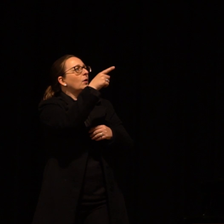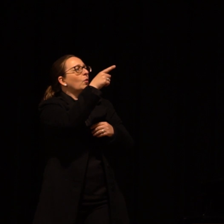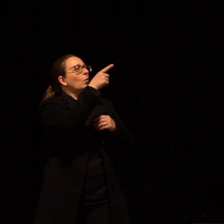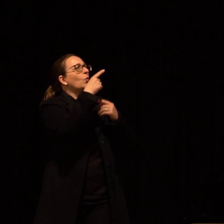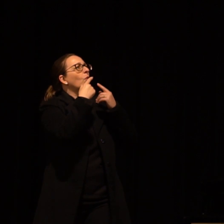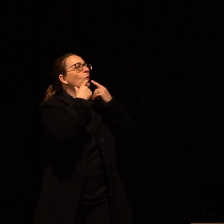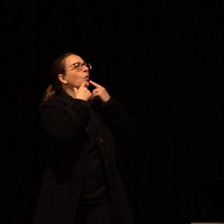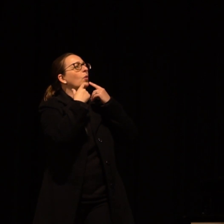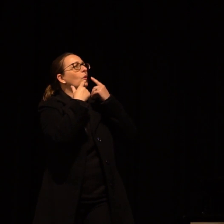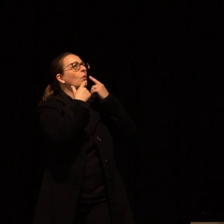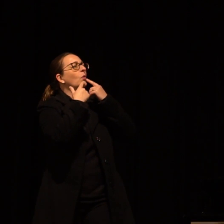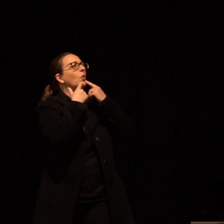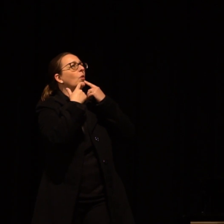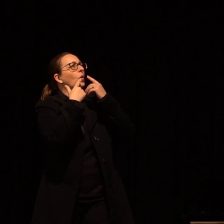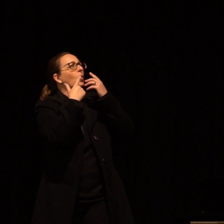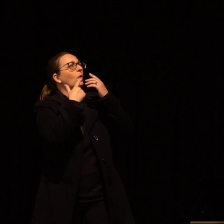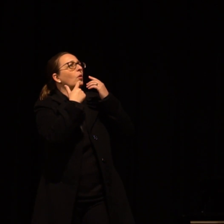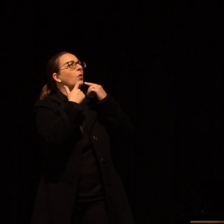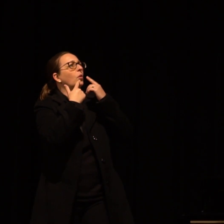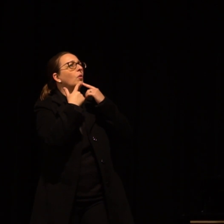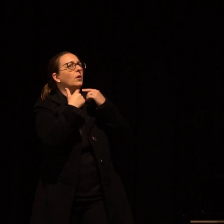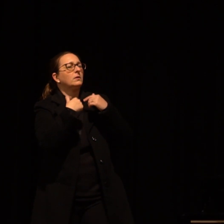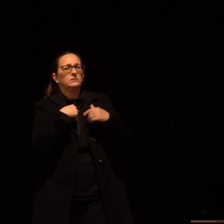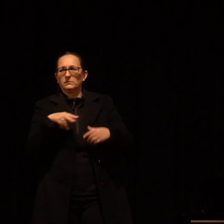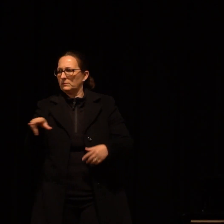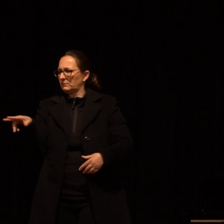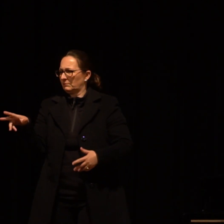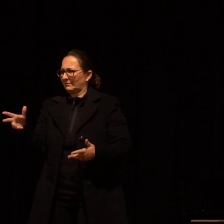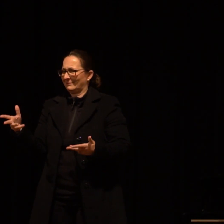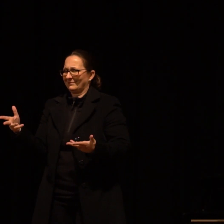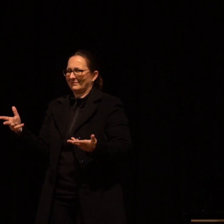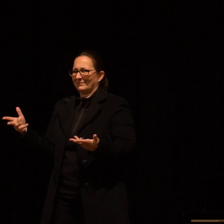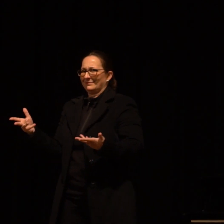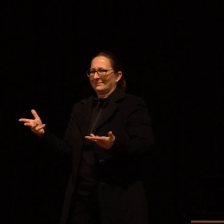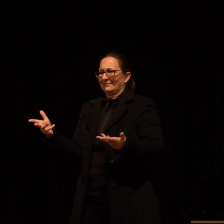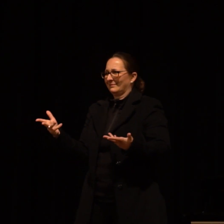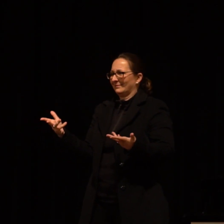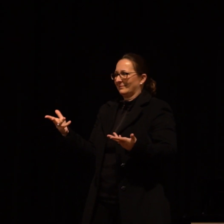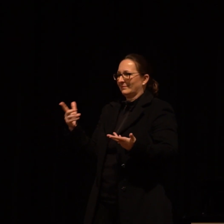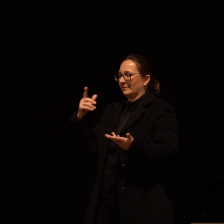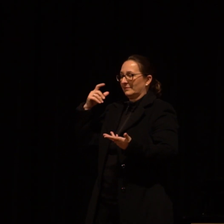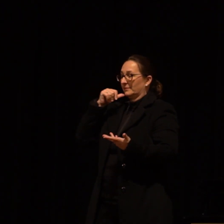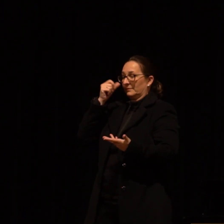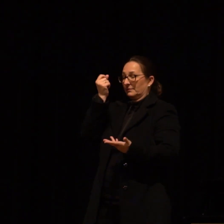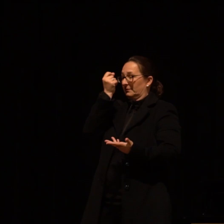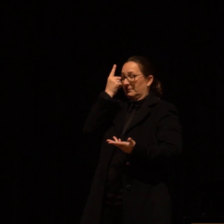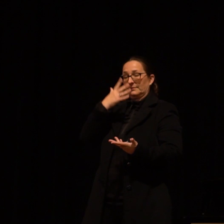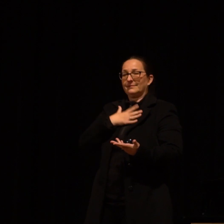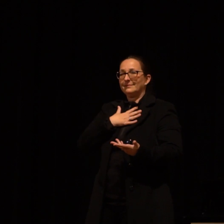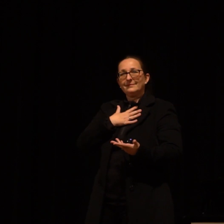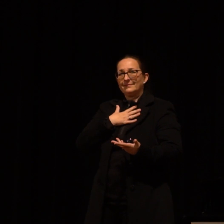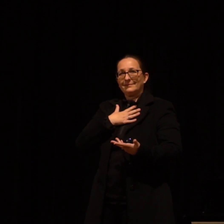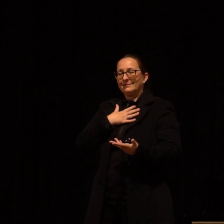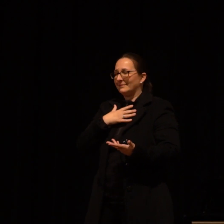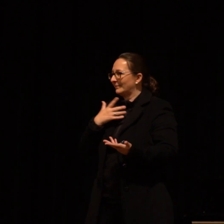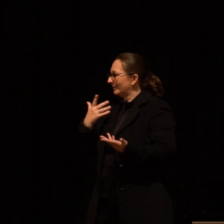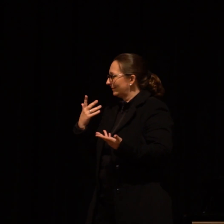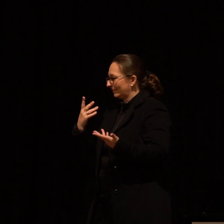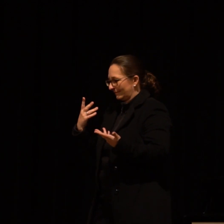From one moment we're happy, and then there's, oh, I don't understand what's going on. Things aren't